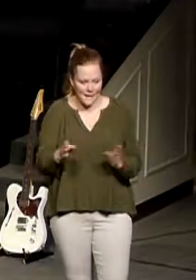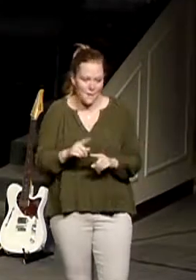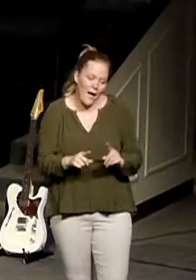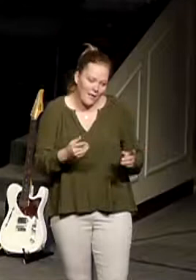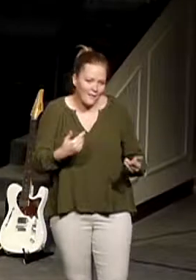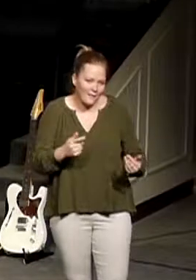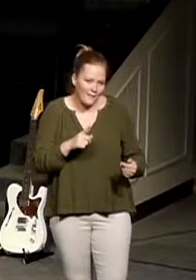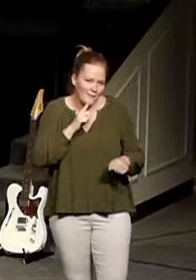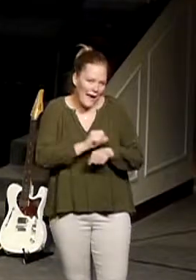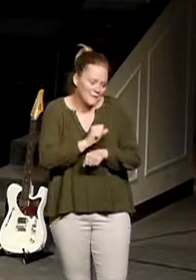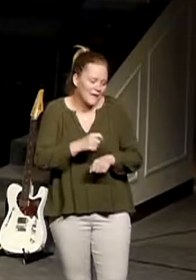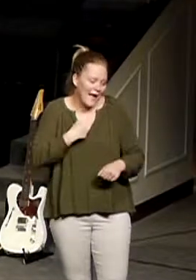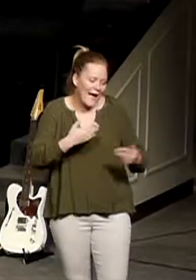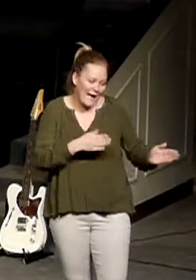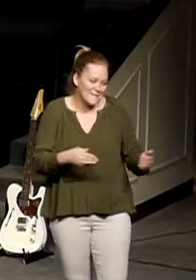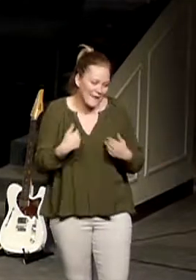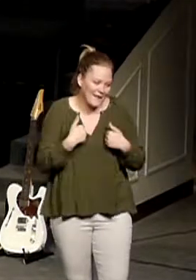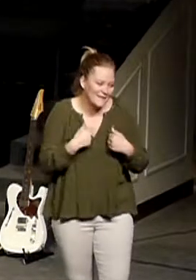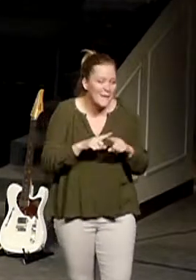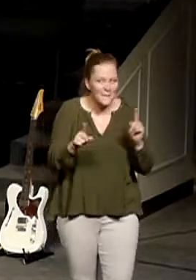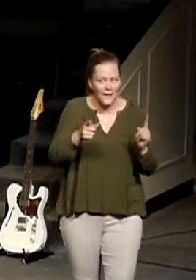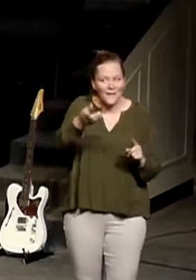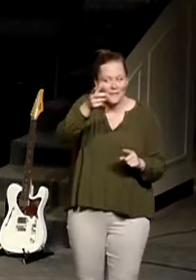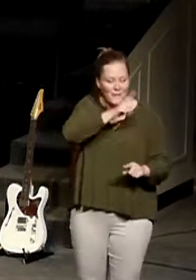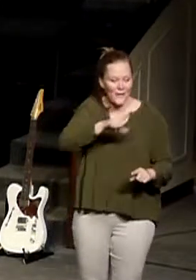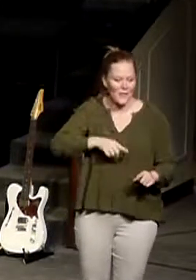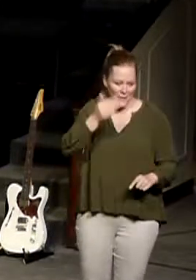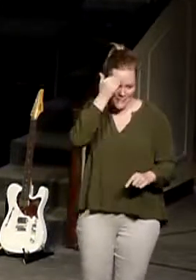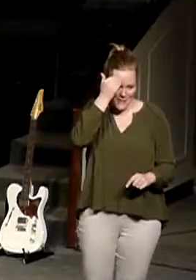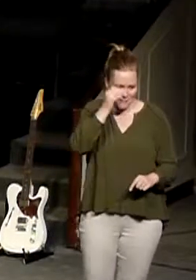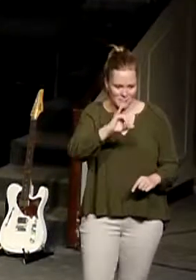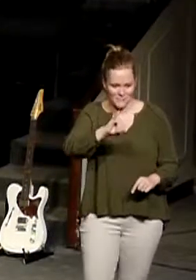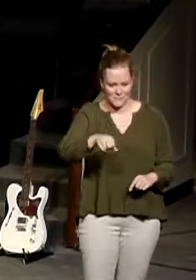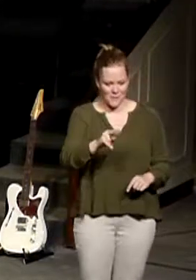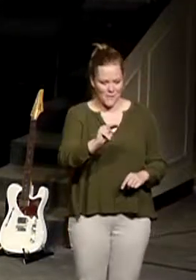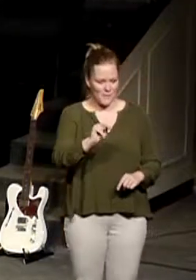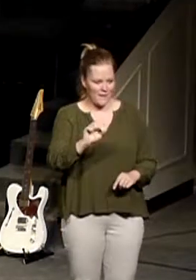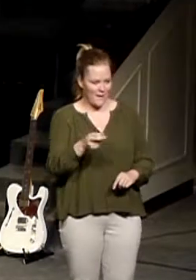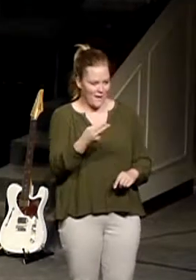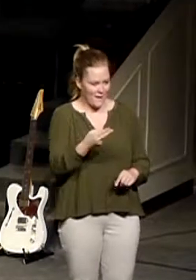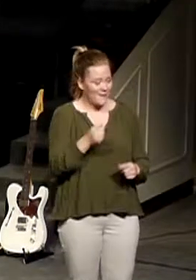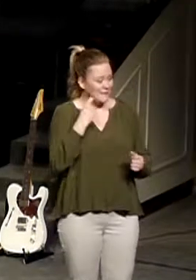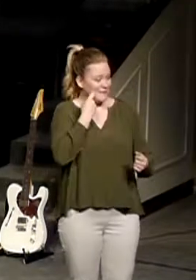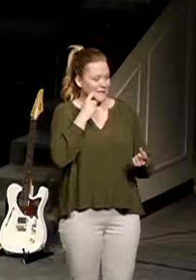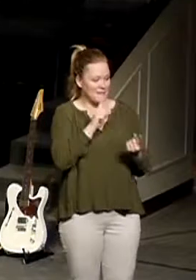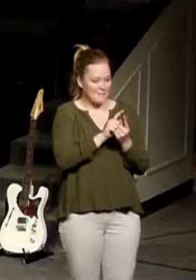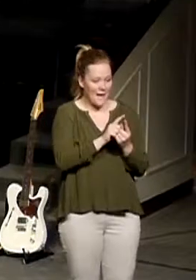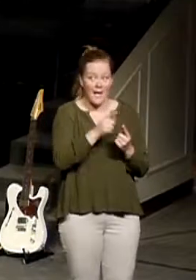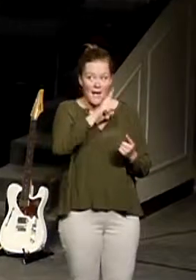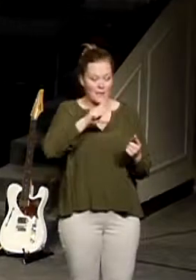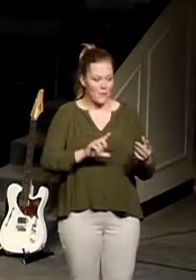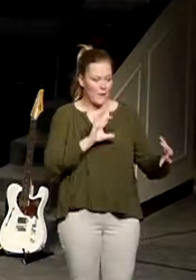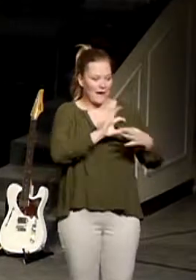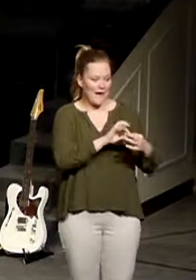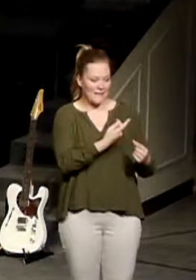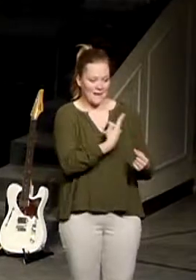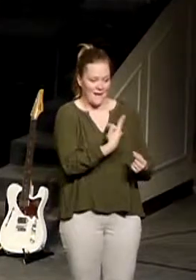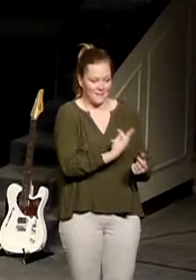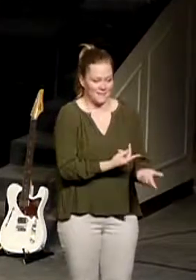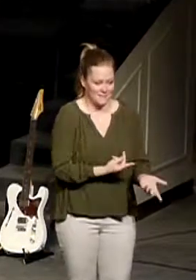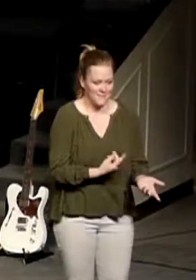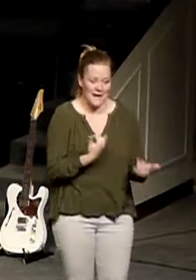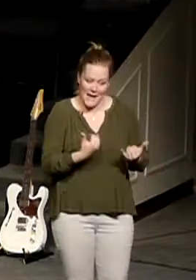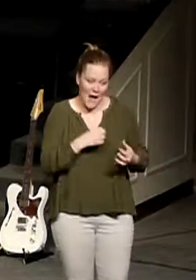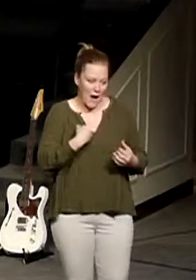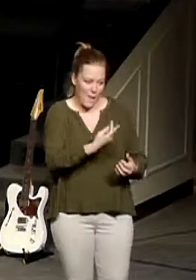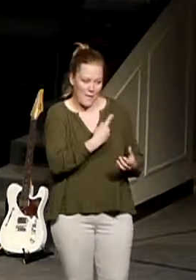that. But the Lord knows. The Lord knows. Jonah and I, we just met, but you know what? The Lord just connected us. So we're connected now. Jonah and I are